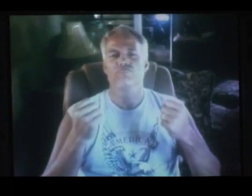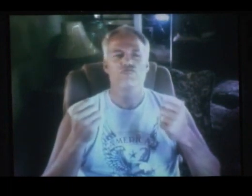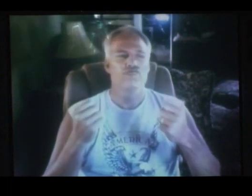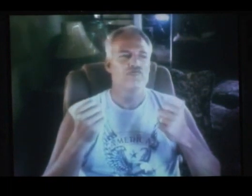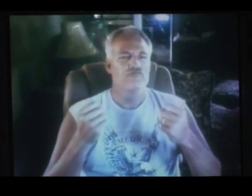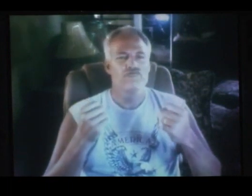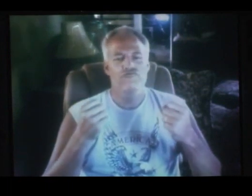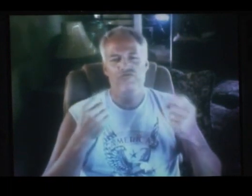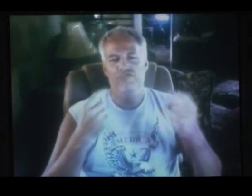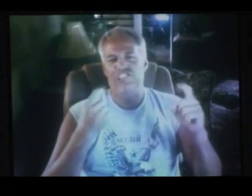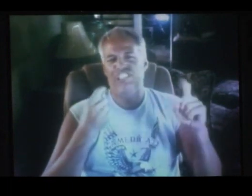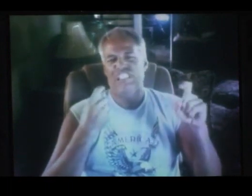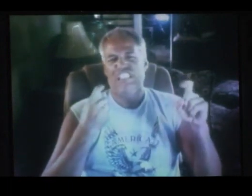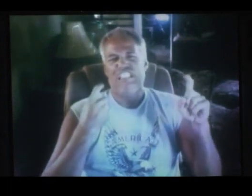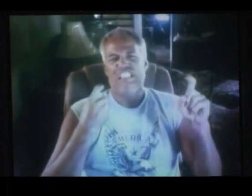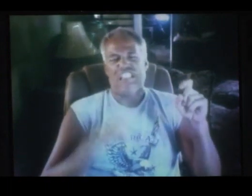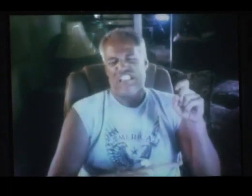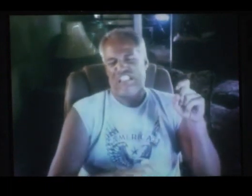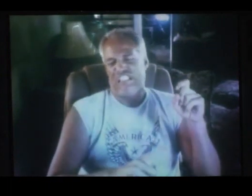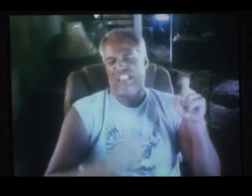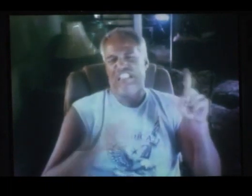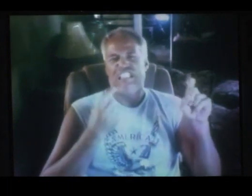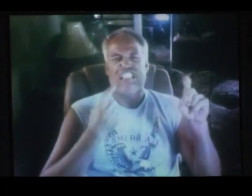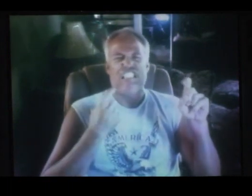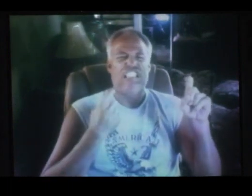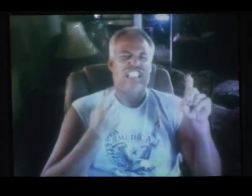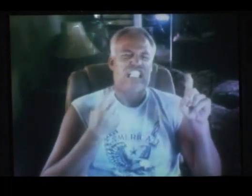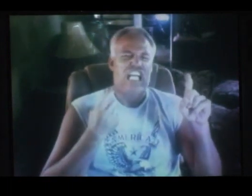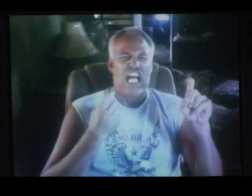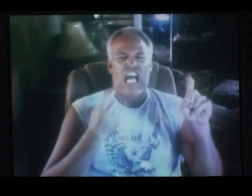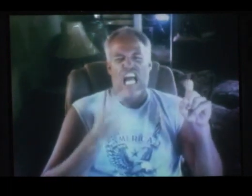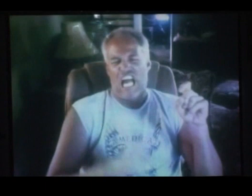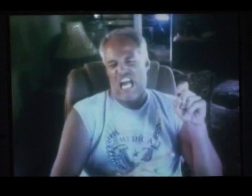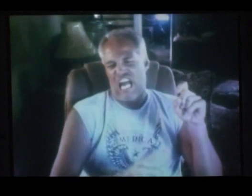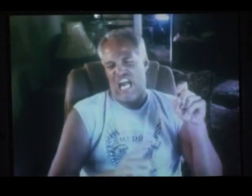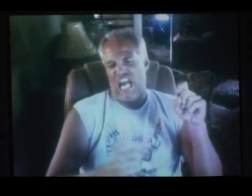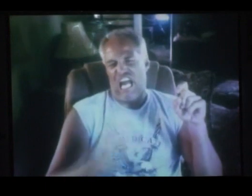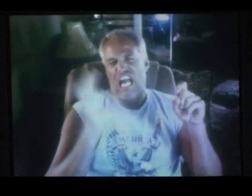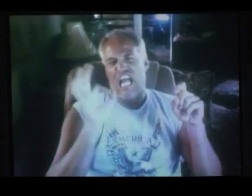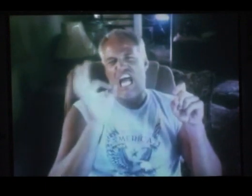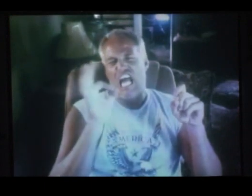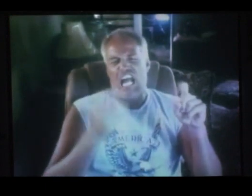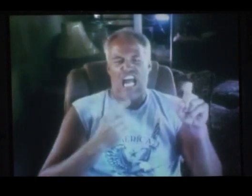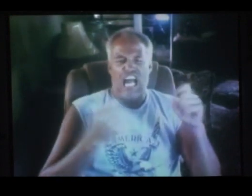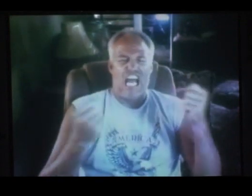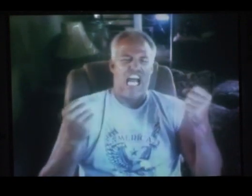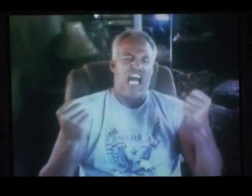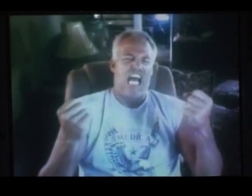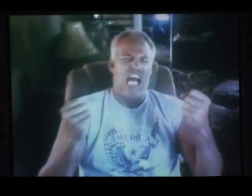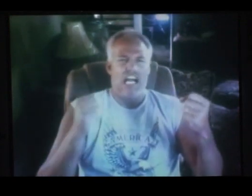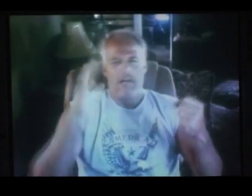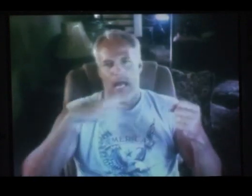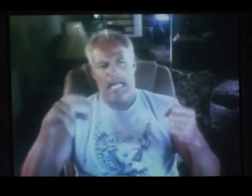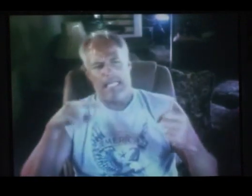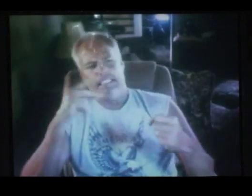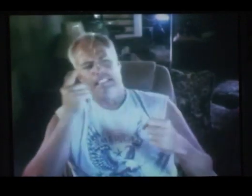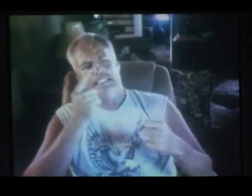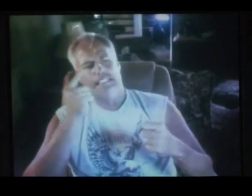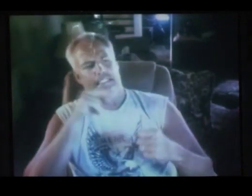and everything, and pretty soon, then he starts speeding, you know, the speedometer keeps going up, he's going faster and faster and faster, and,